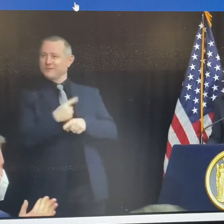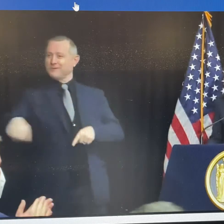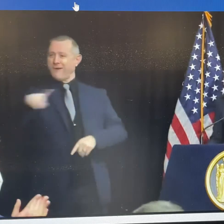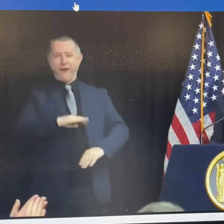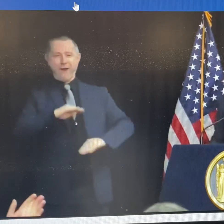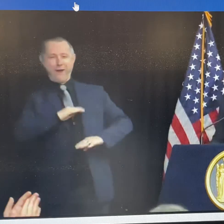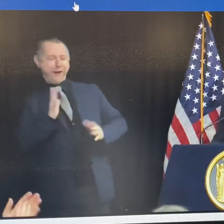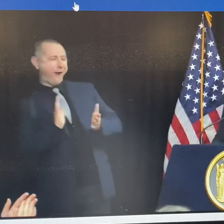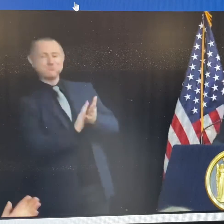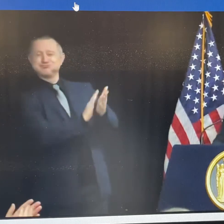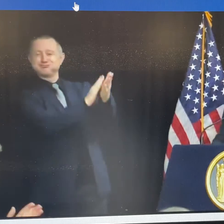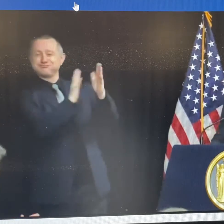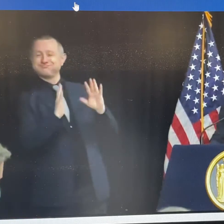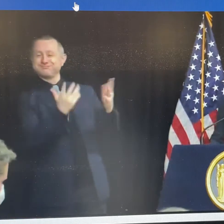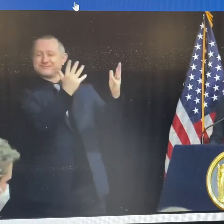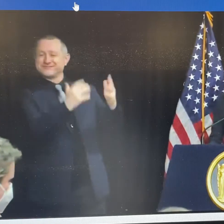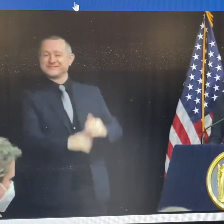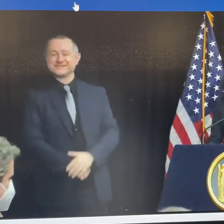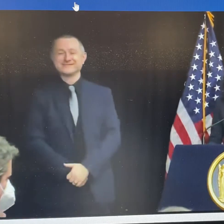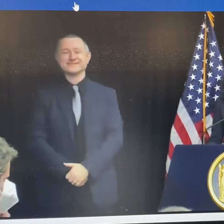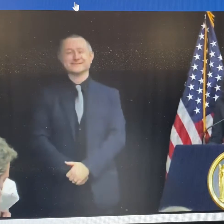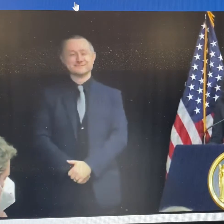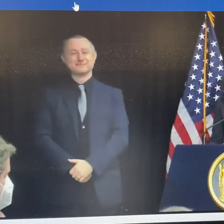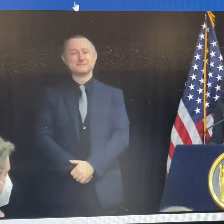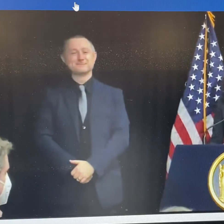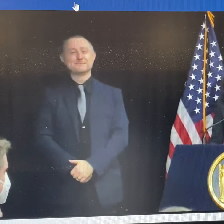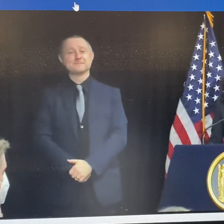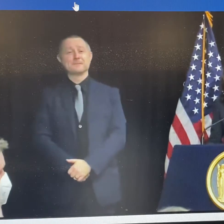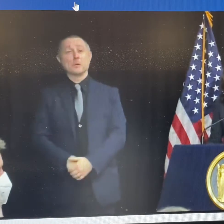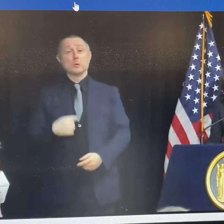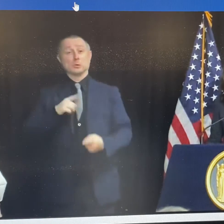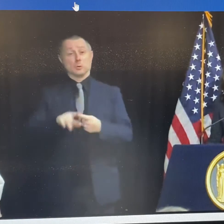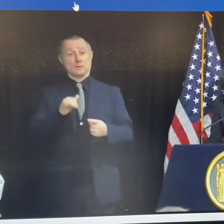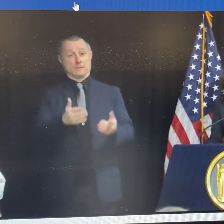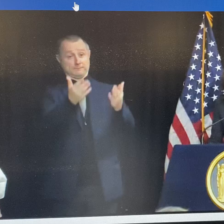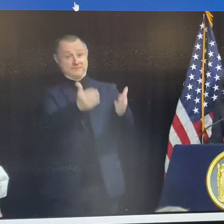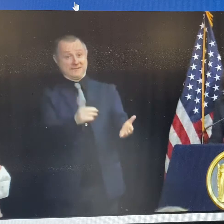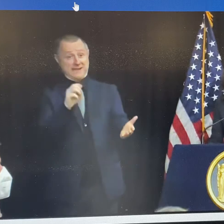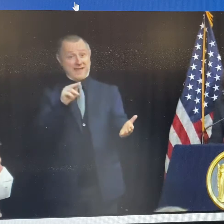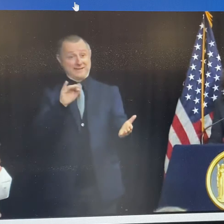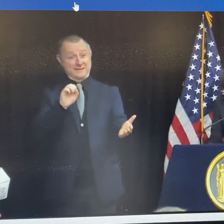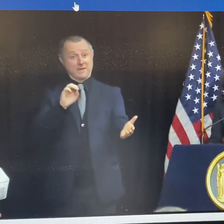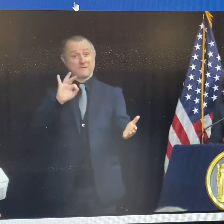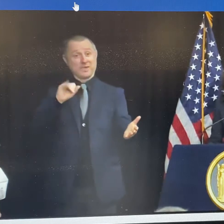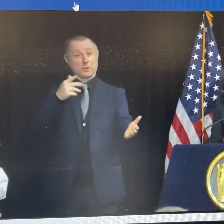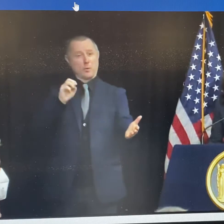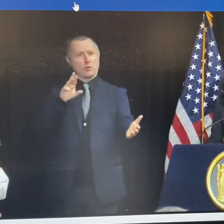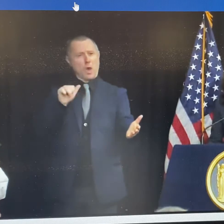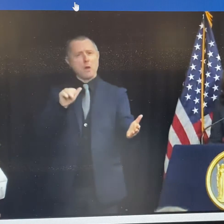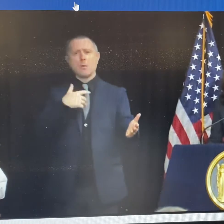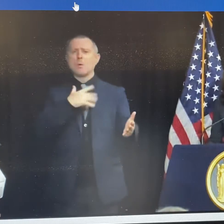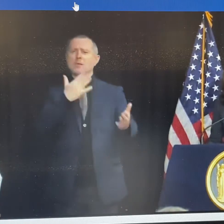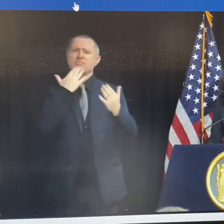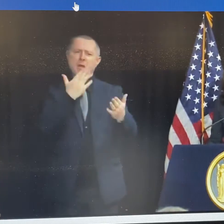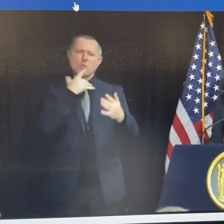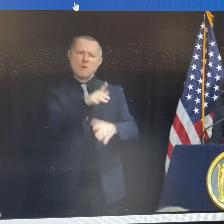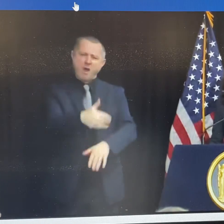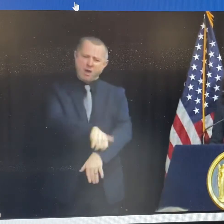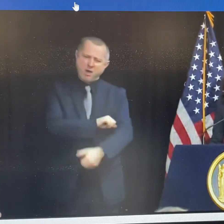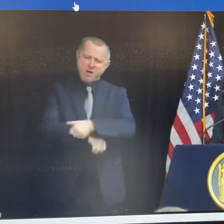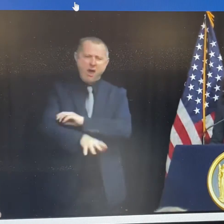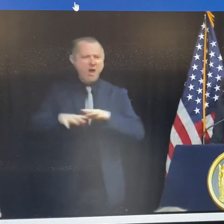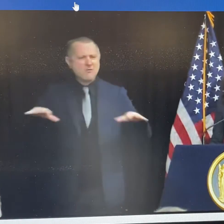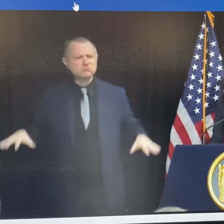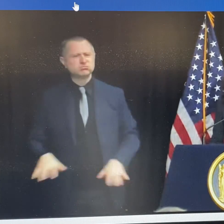But first of all, to Denise Figueroa, I want to thank you for being such an incredible champion for people